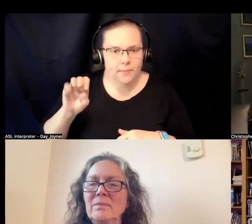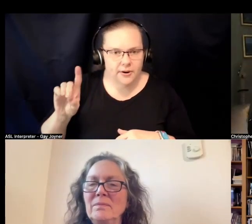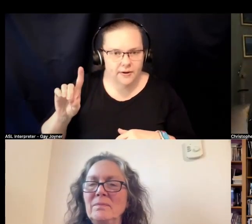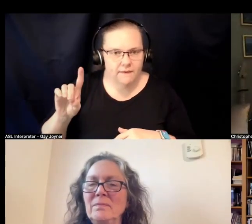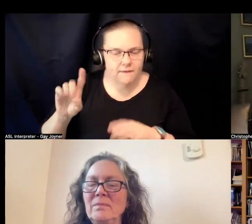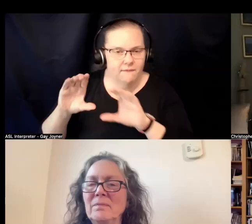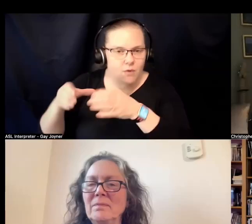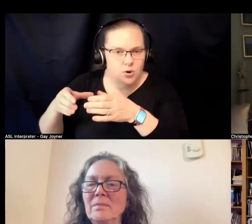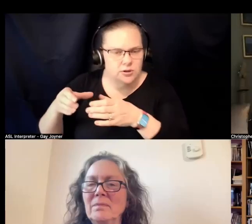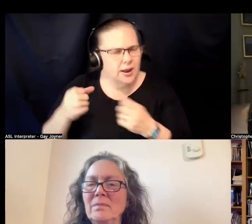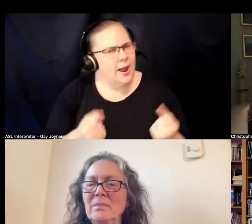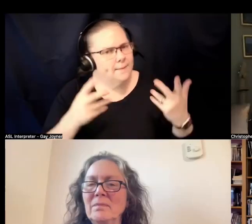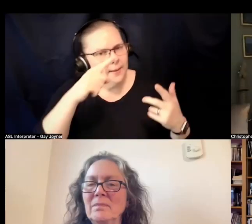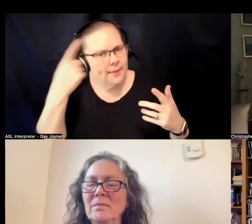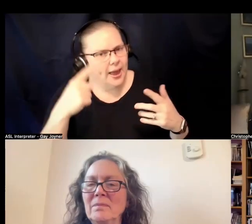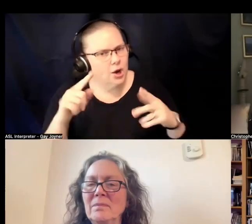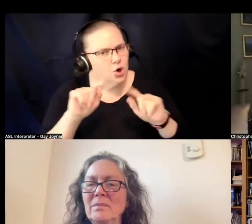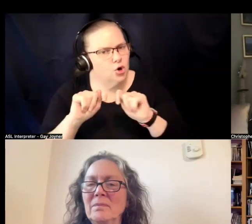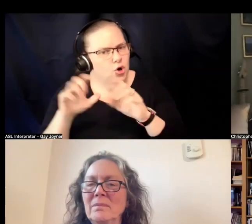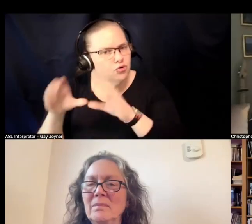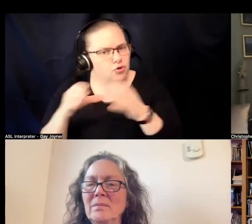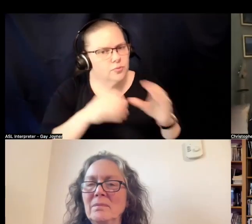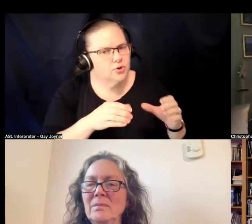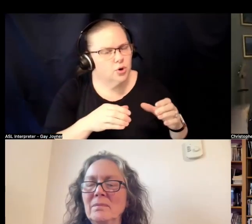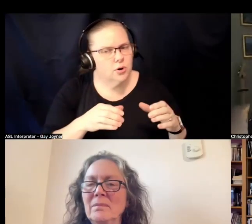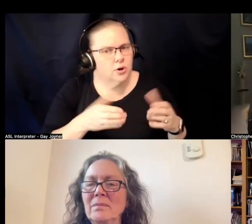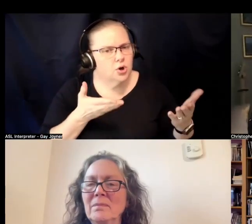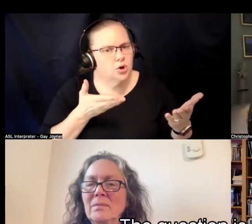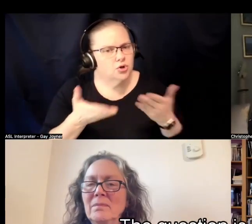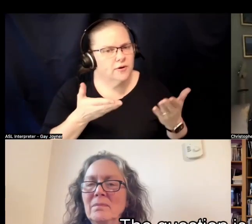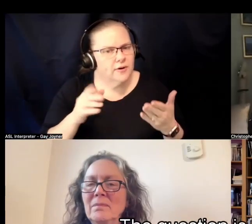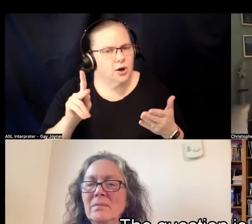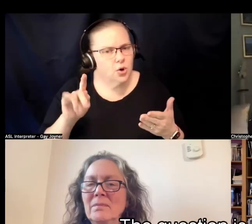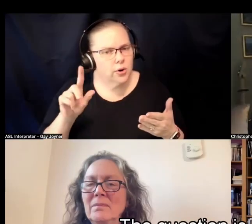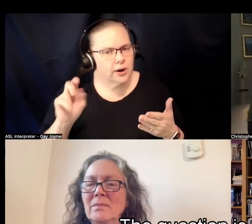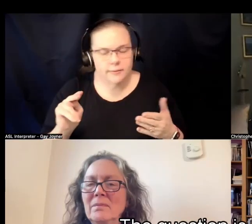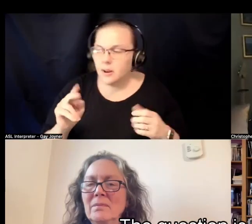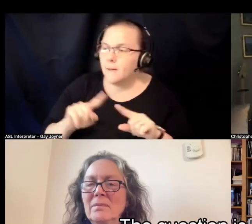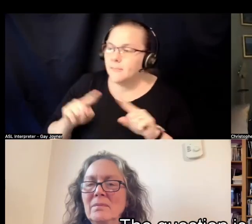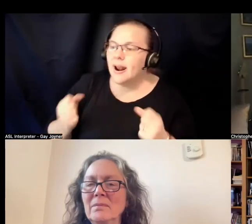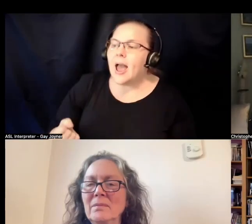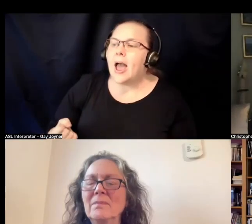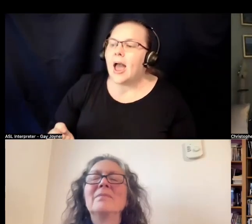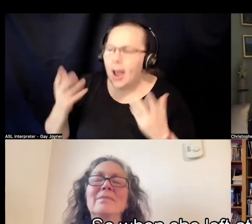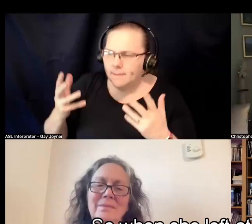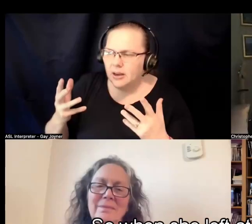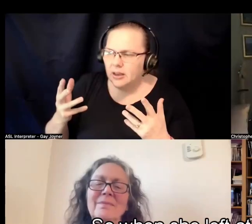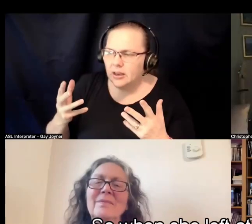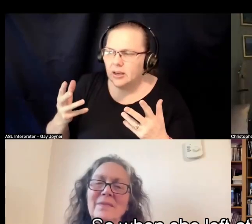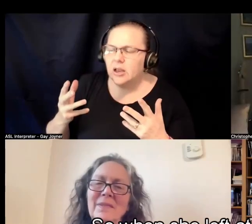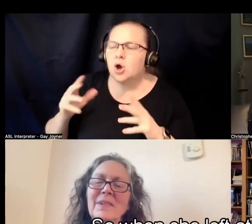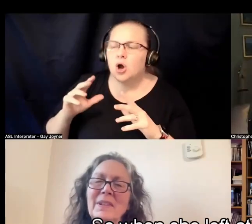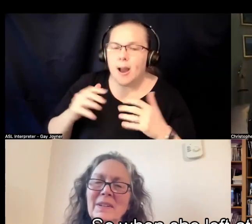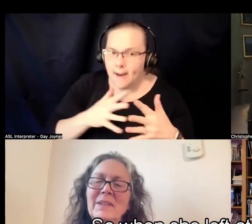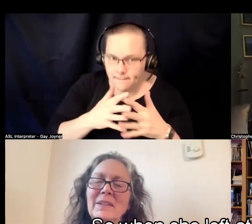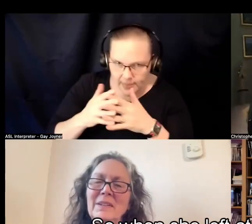journalist said, how many black troops are serving in Korea? And she said, that's not the question. The question is how many American troops are serving. So when she